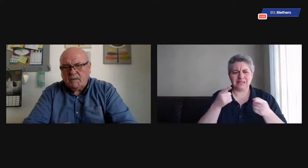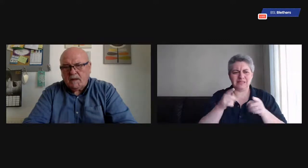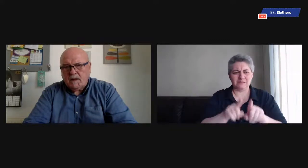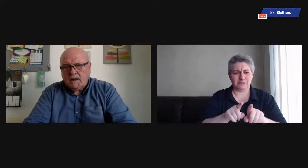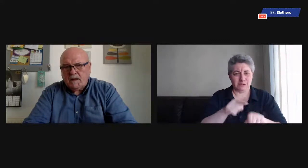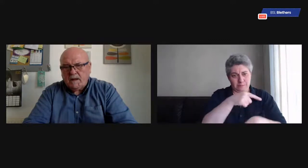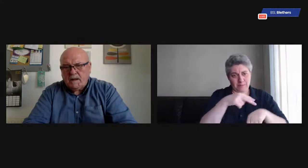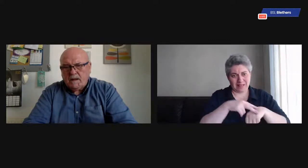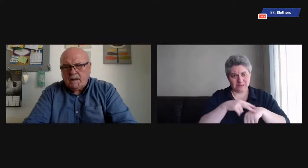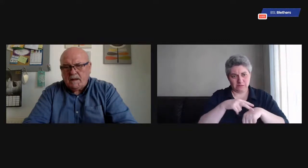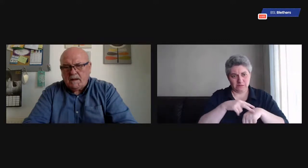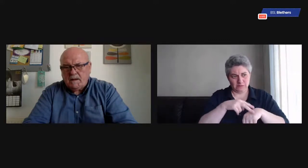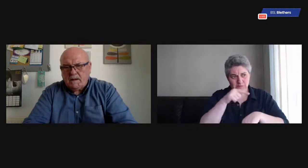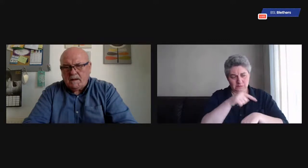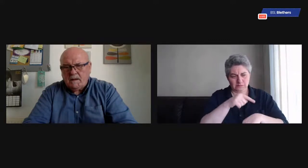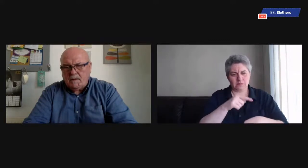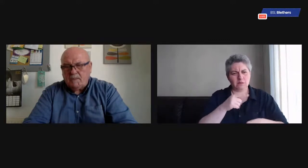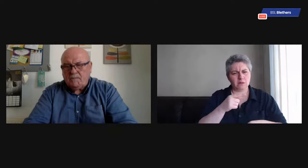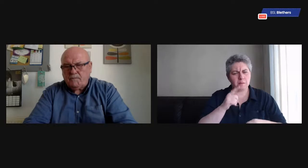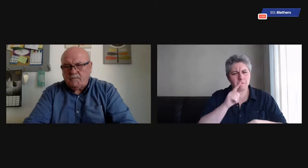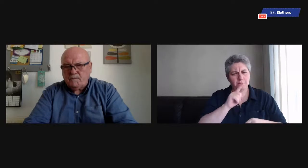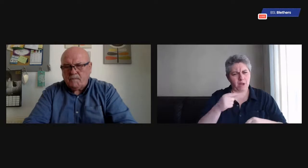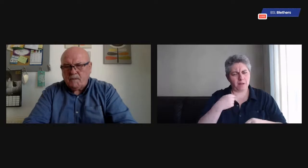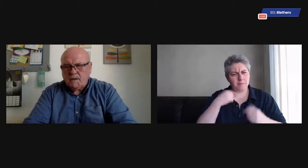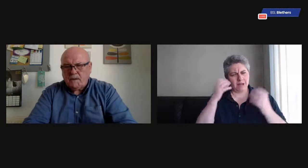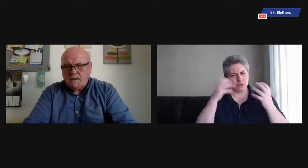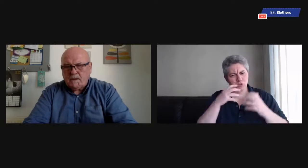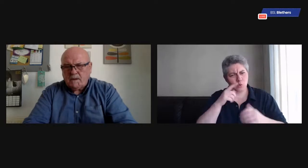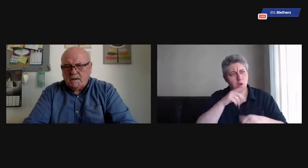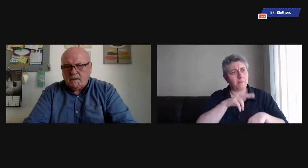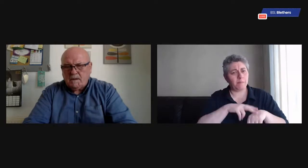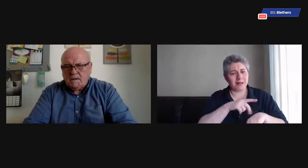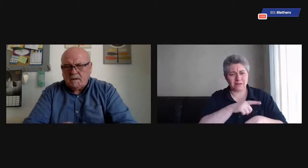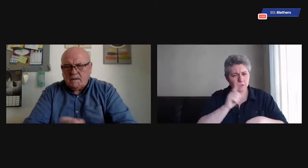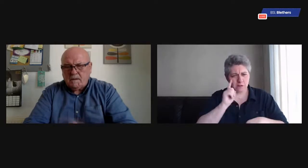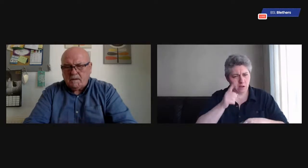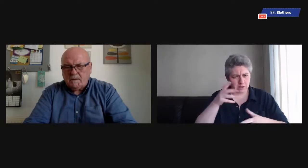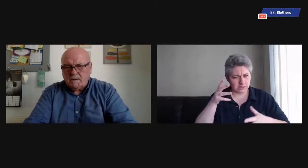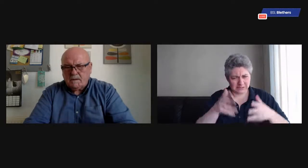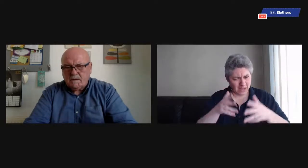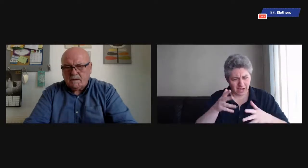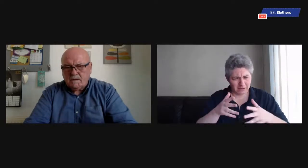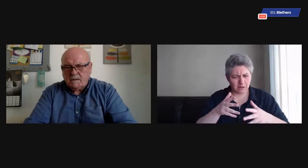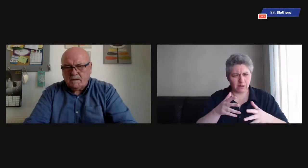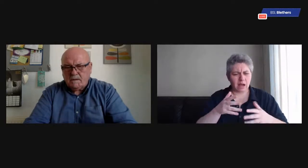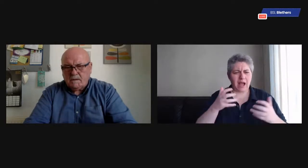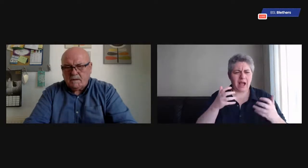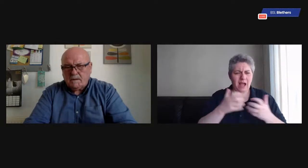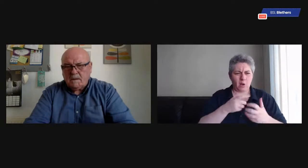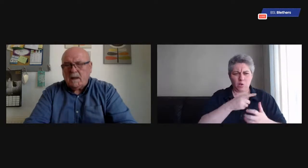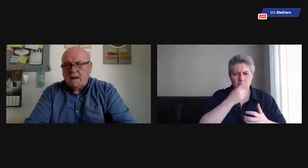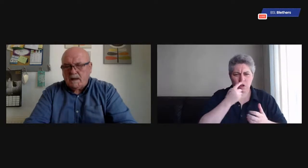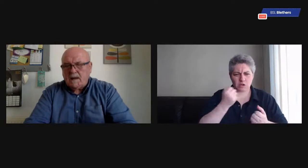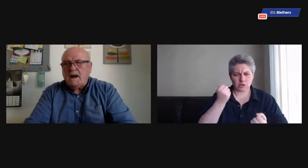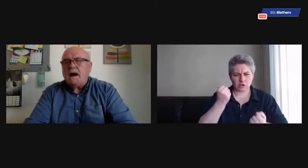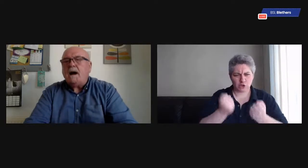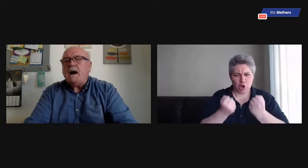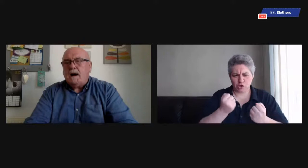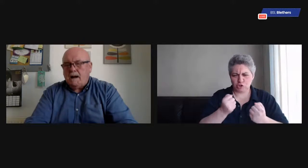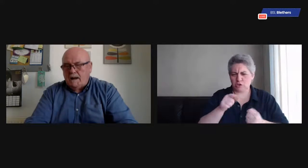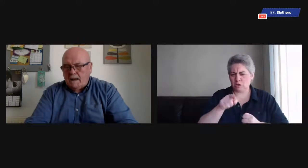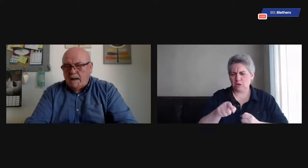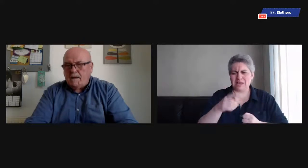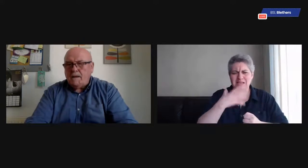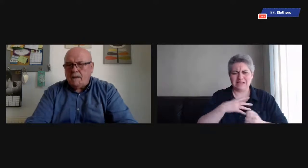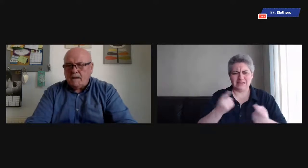or rather at the police station, the police decide that there's an intermediary is necessary. But I mean, honestly, I just